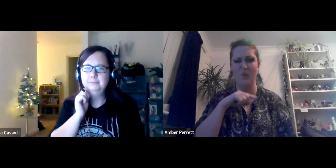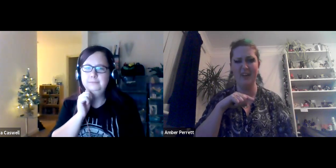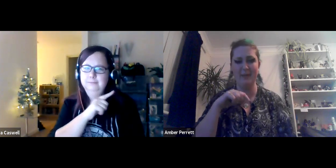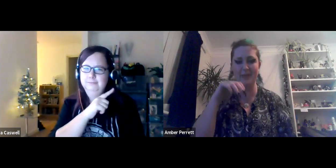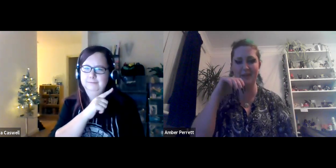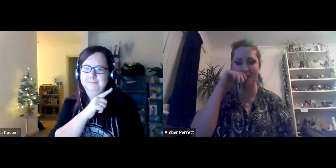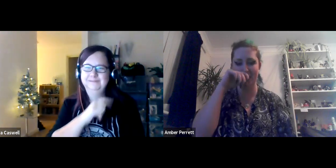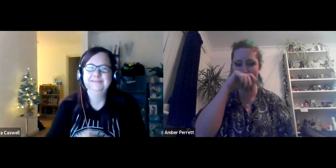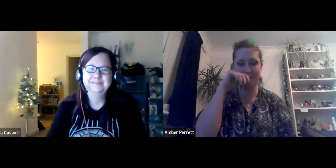what?